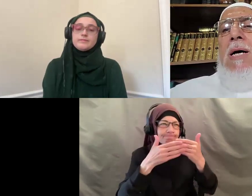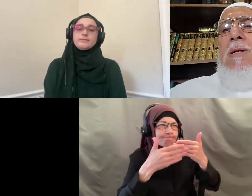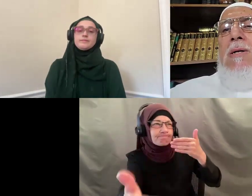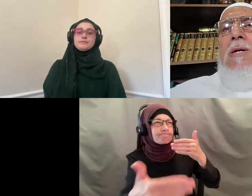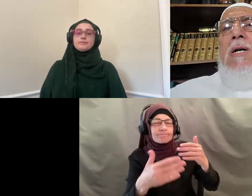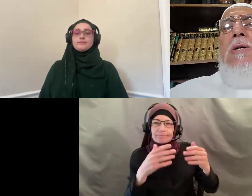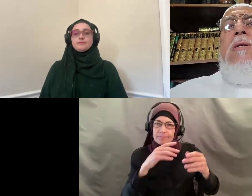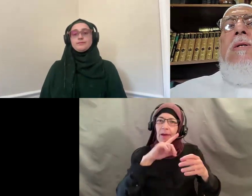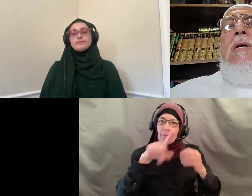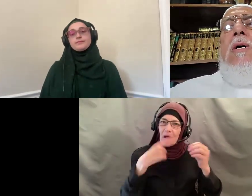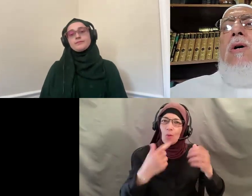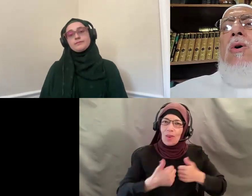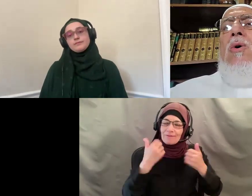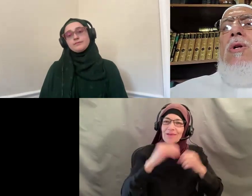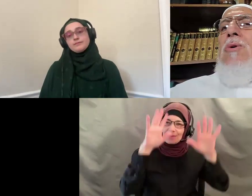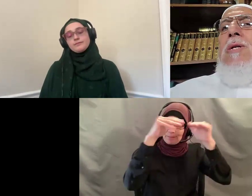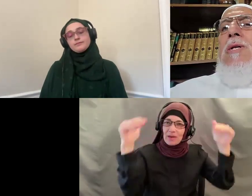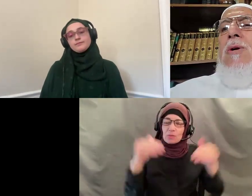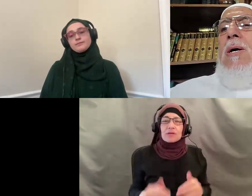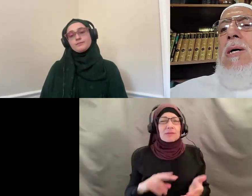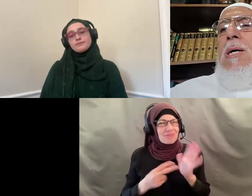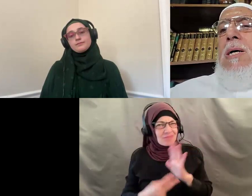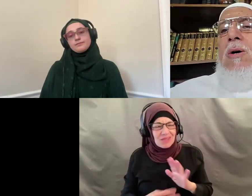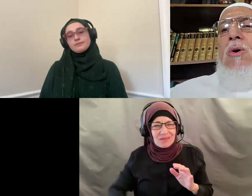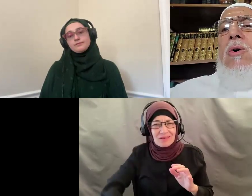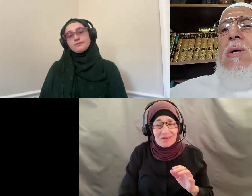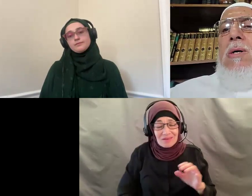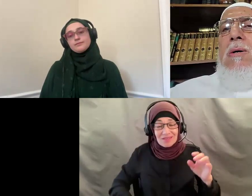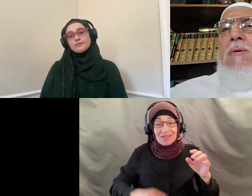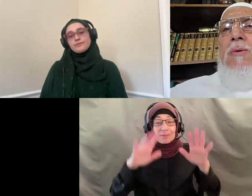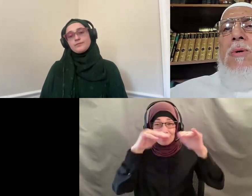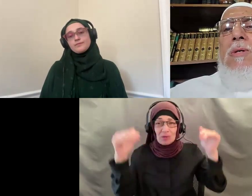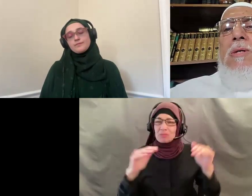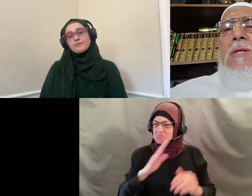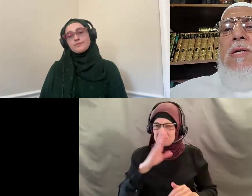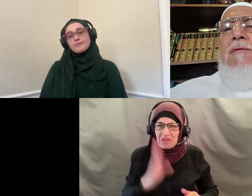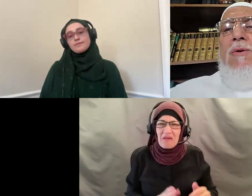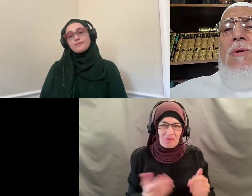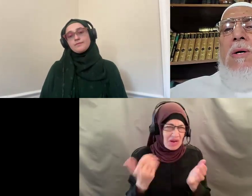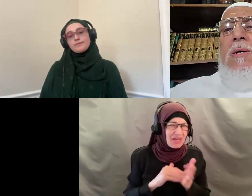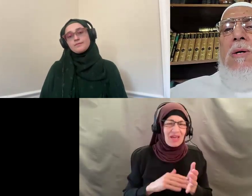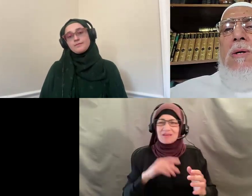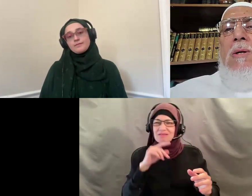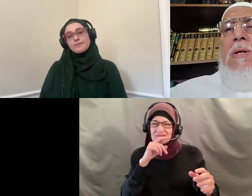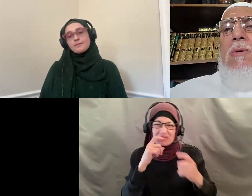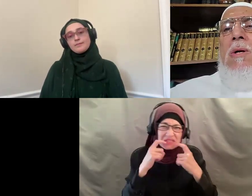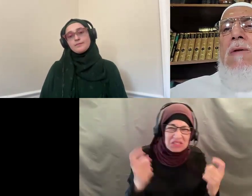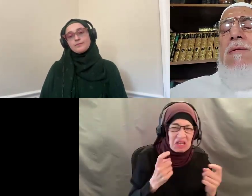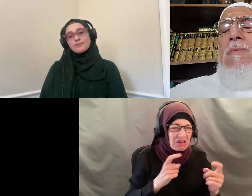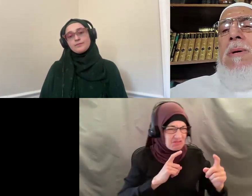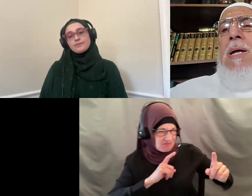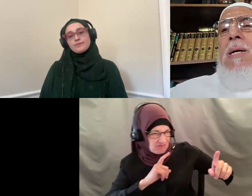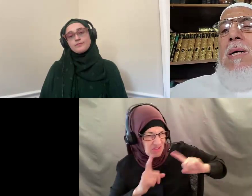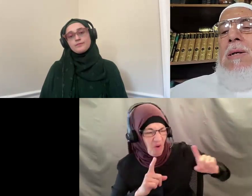hear idle discussions or useless talk or, of course, sinful talk. There will